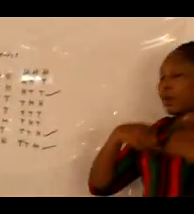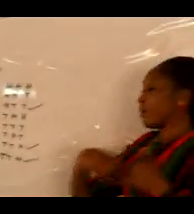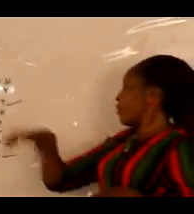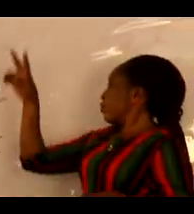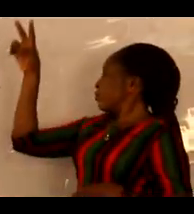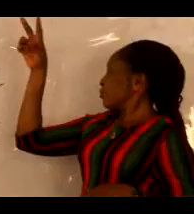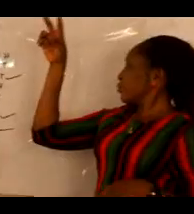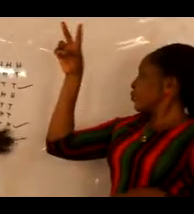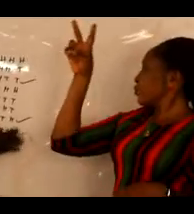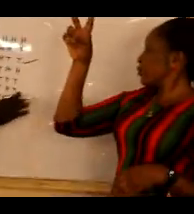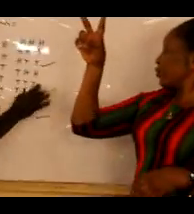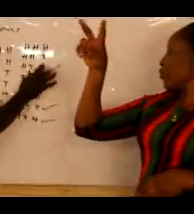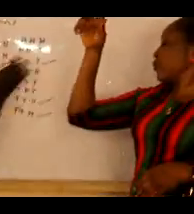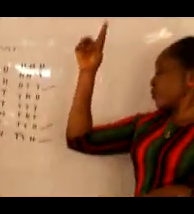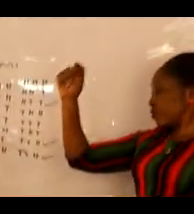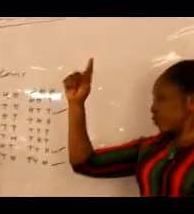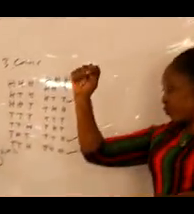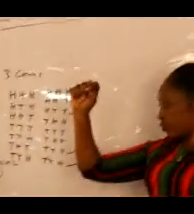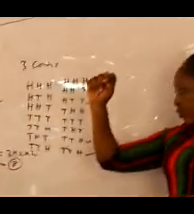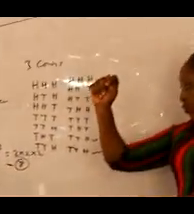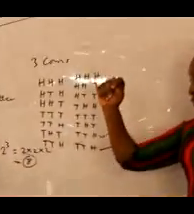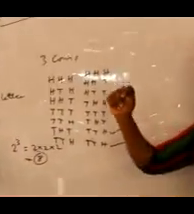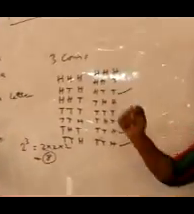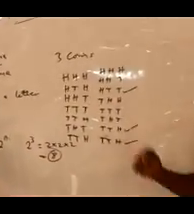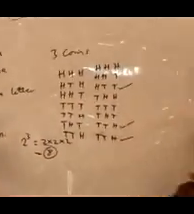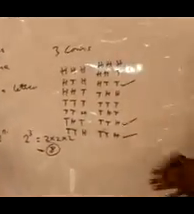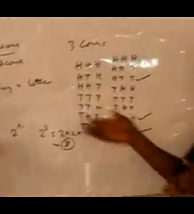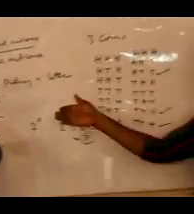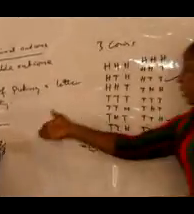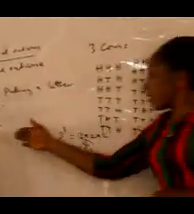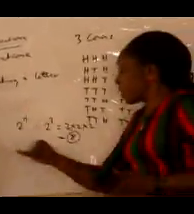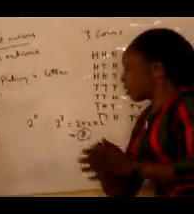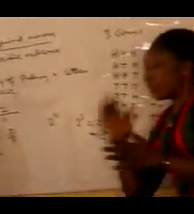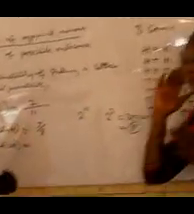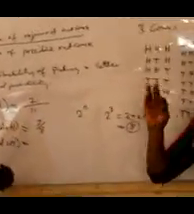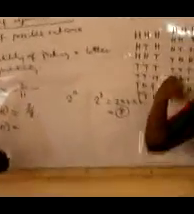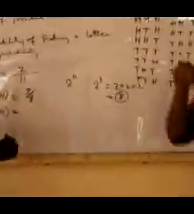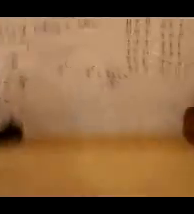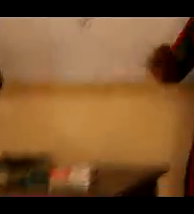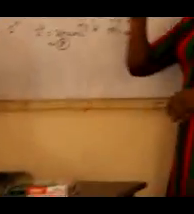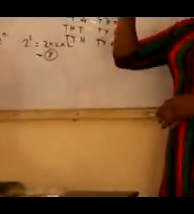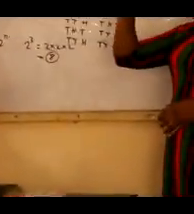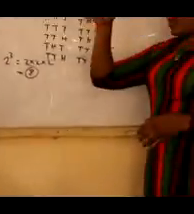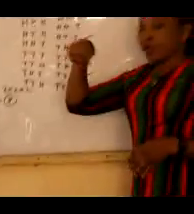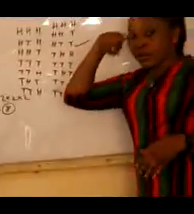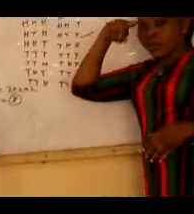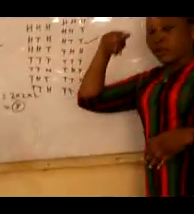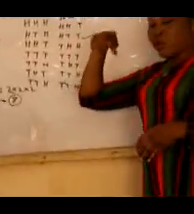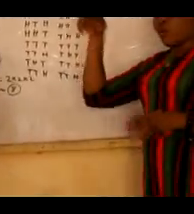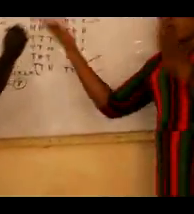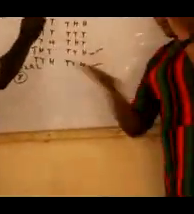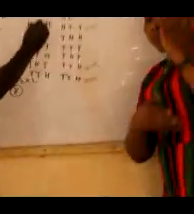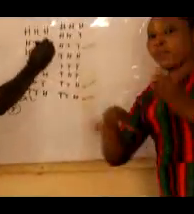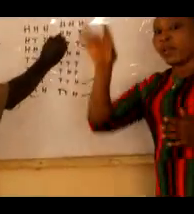come up here. Give you 1, 2, 3. So the give you 3/8. A tail and a